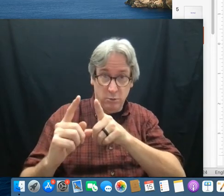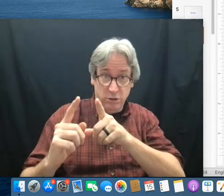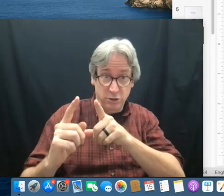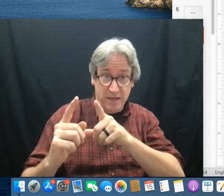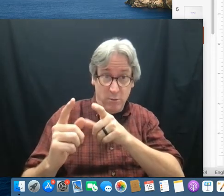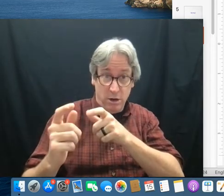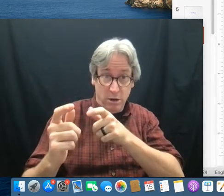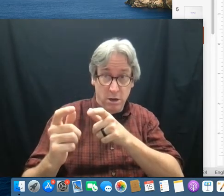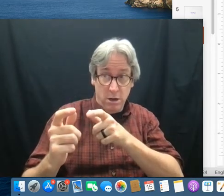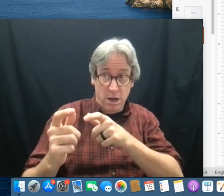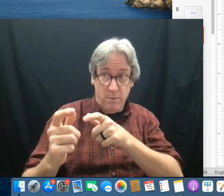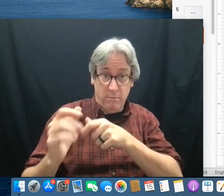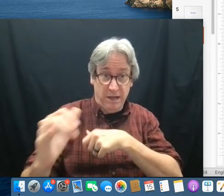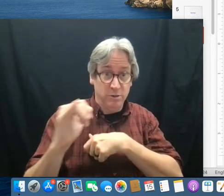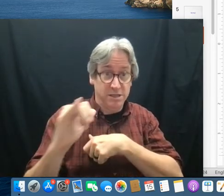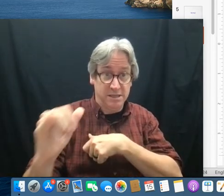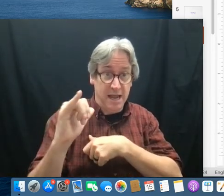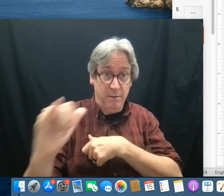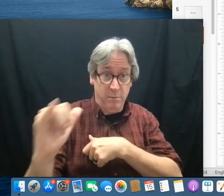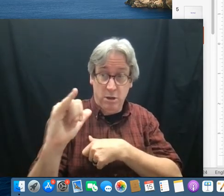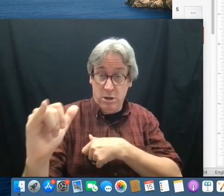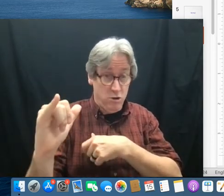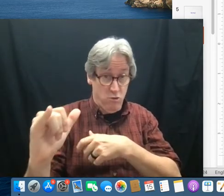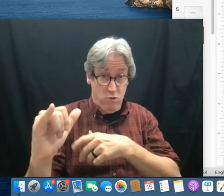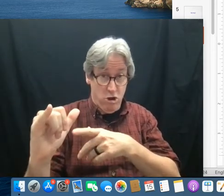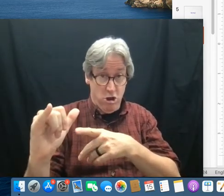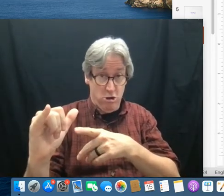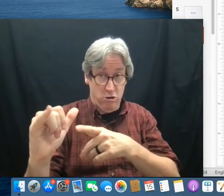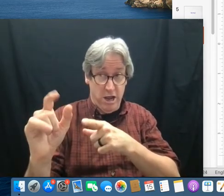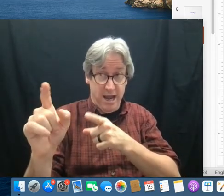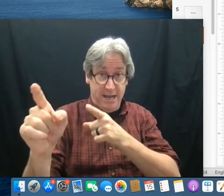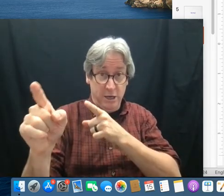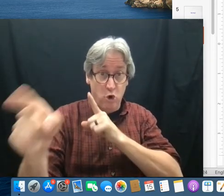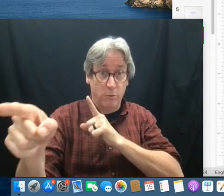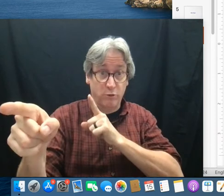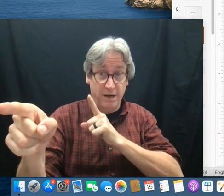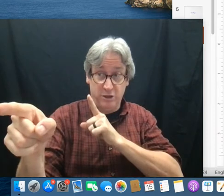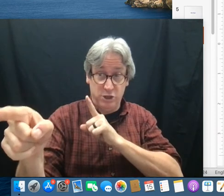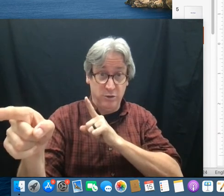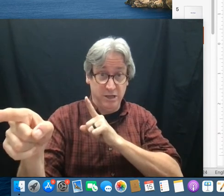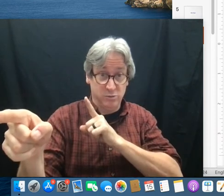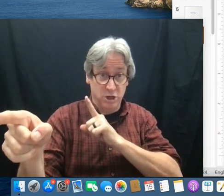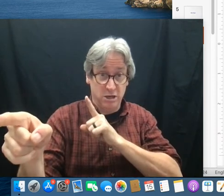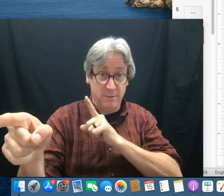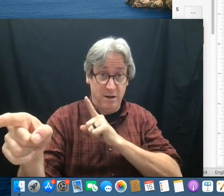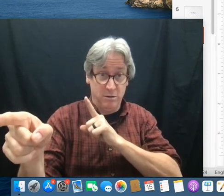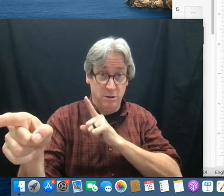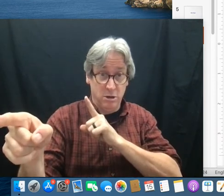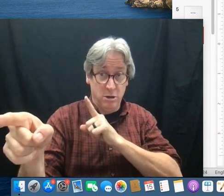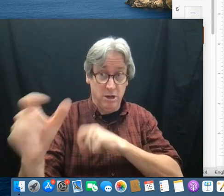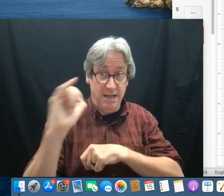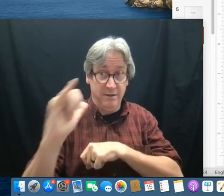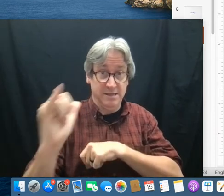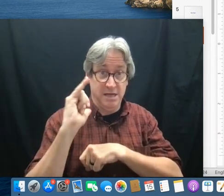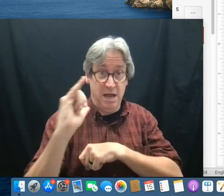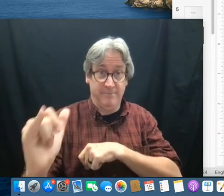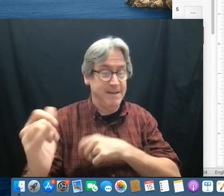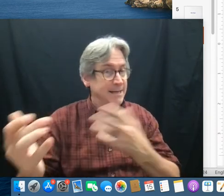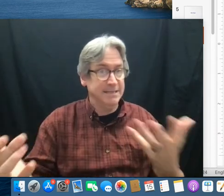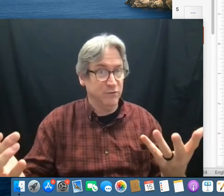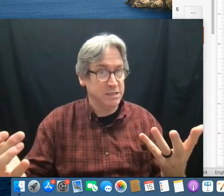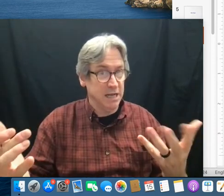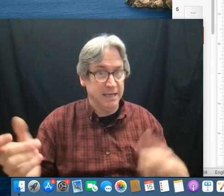will do that, where, like with same, I incorporate the two things we're talking about in the